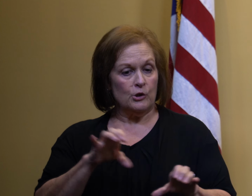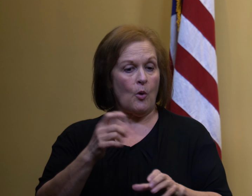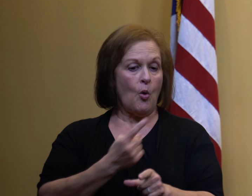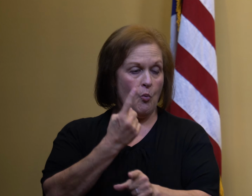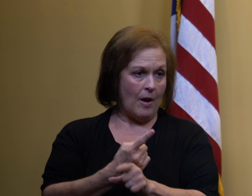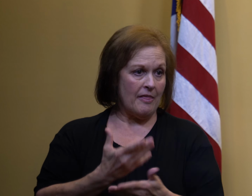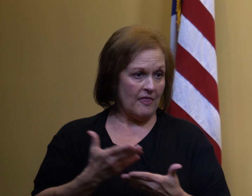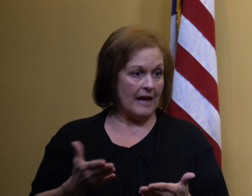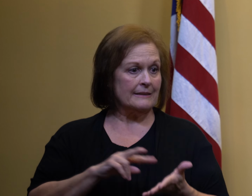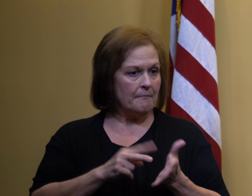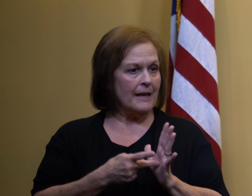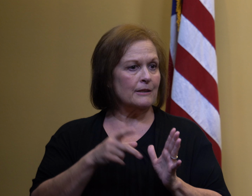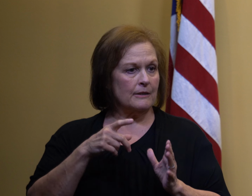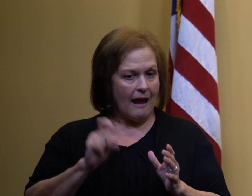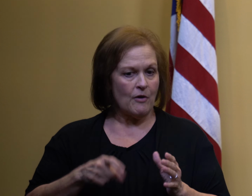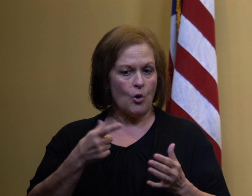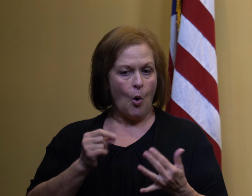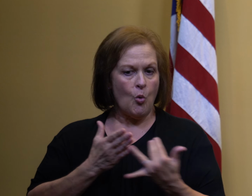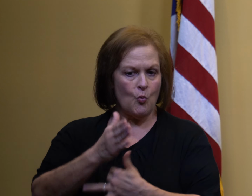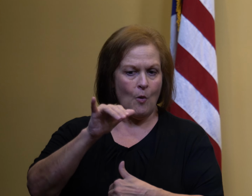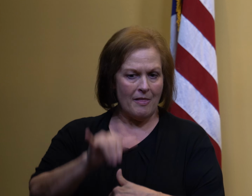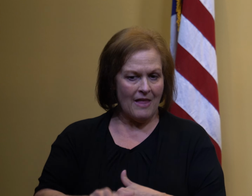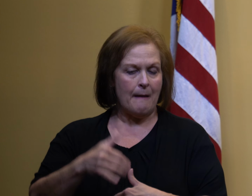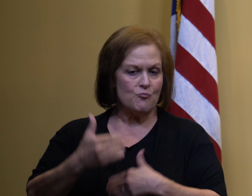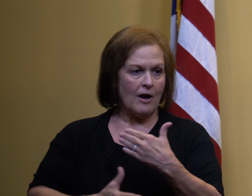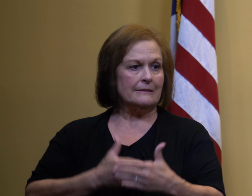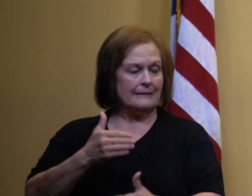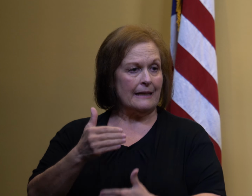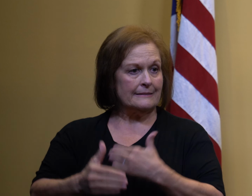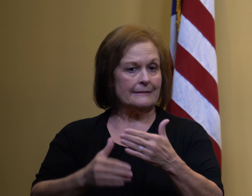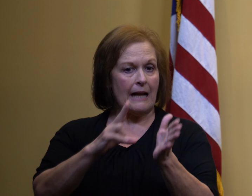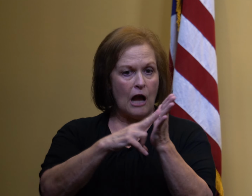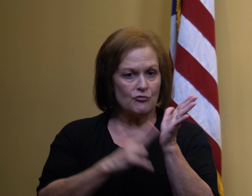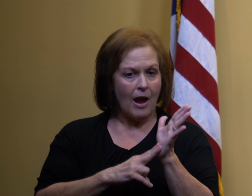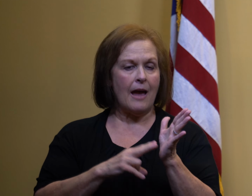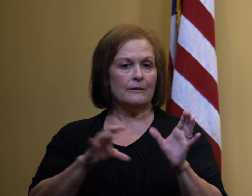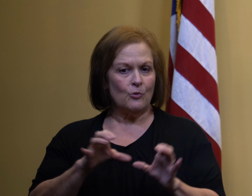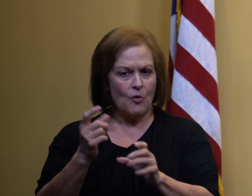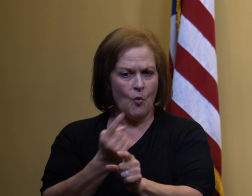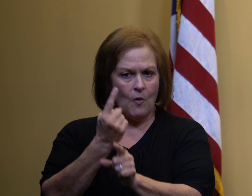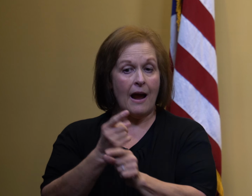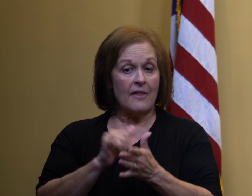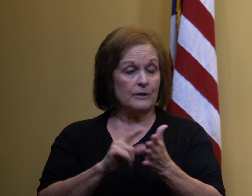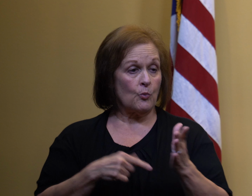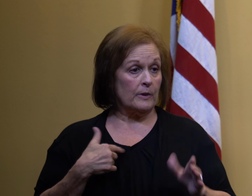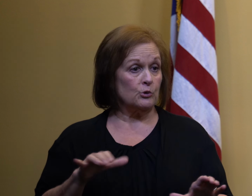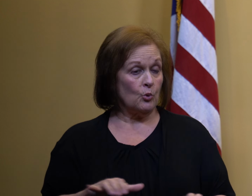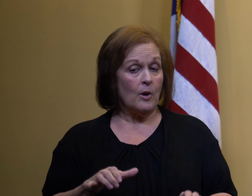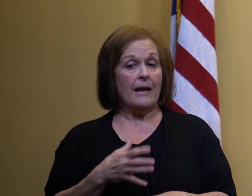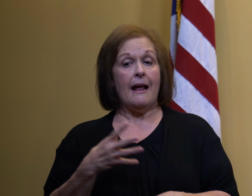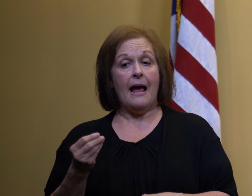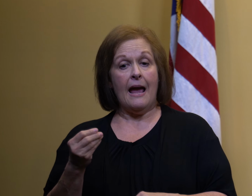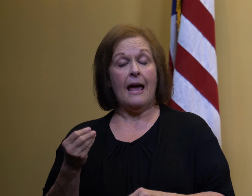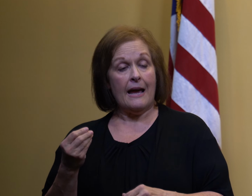right things, meaning going through that process, securing the contract appropriately, and that's what we're doing. And we